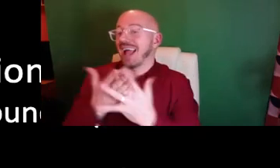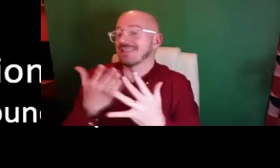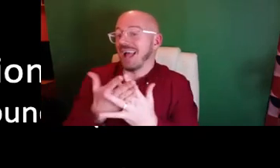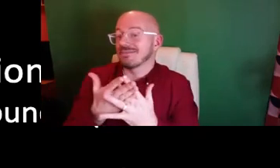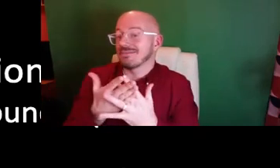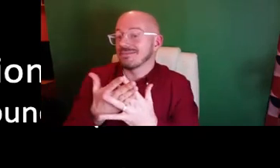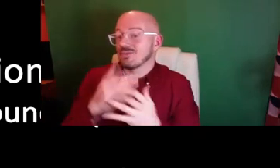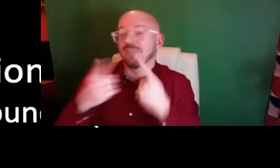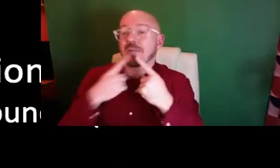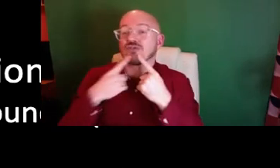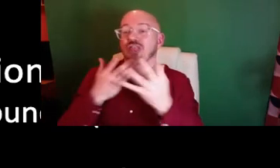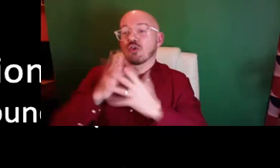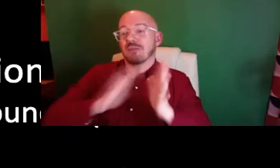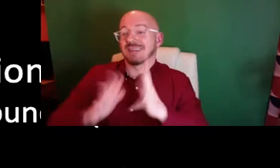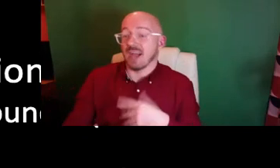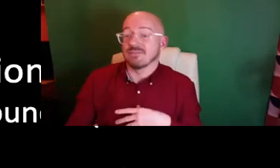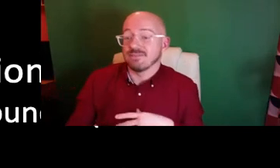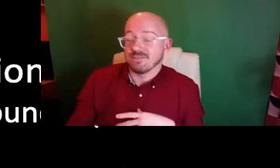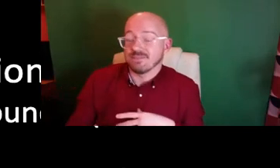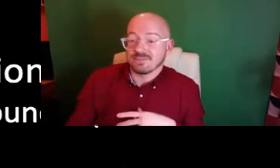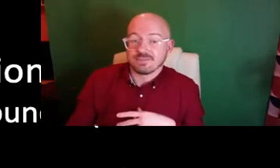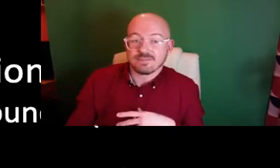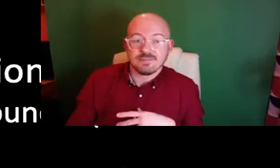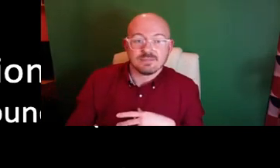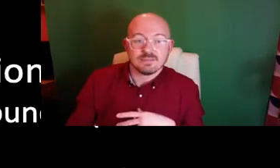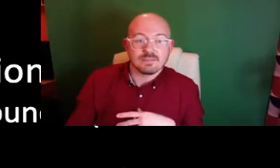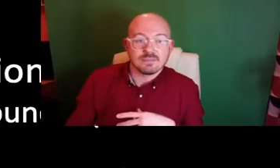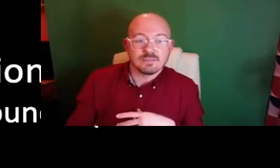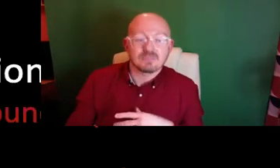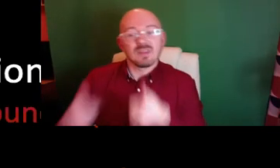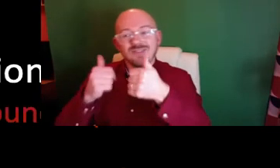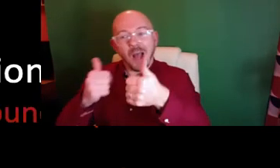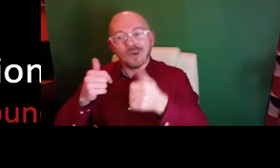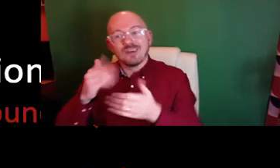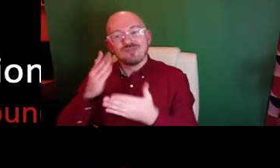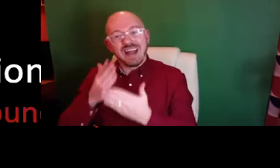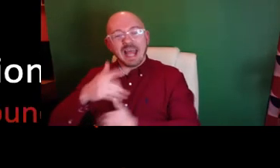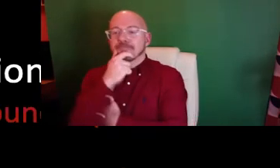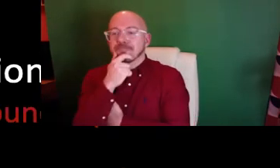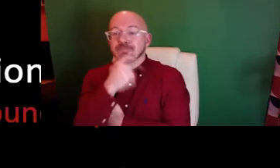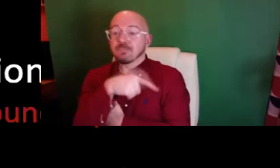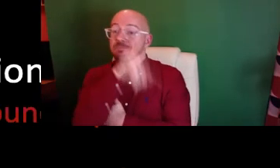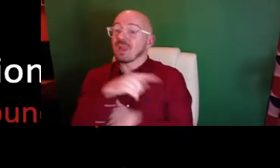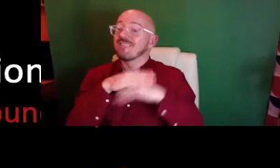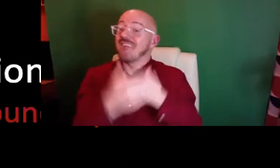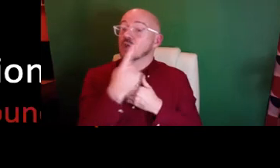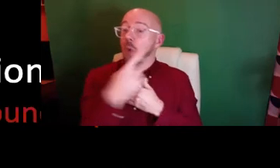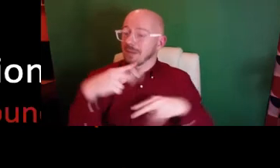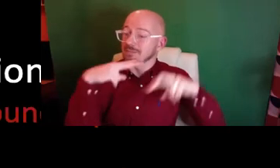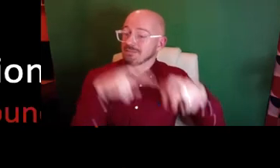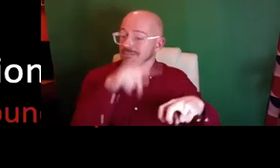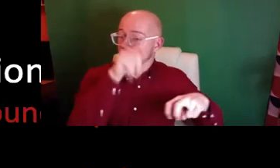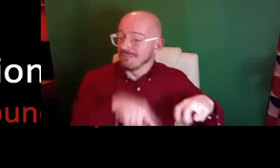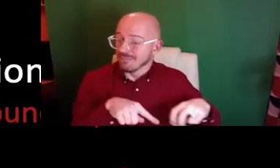use BSL. So basically making sure that information is available to them in BSL about what they can access through SAS.